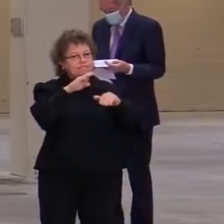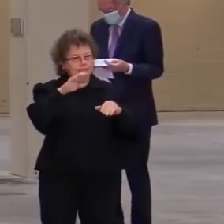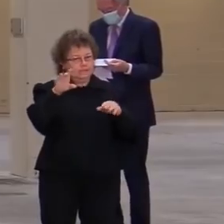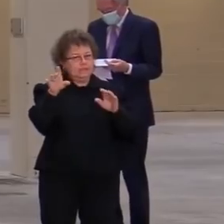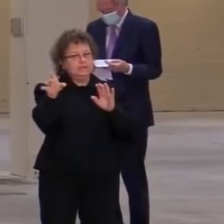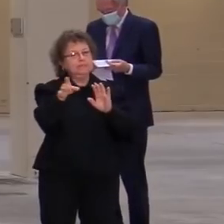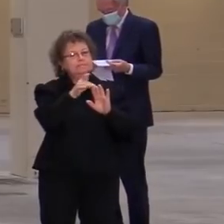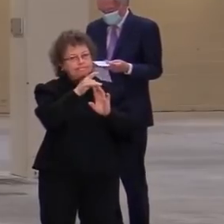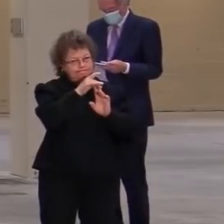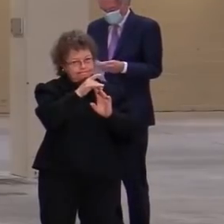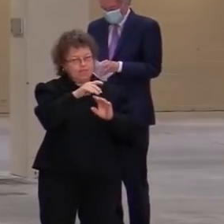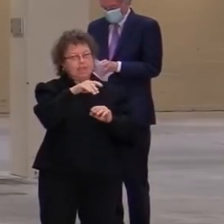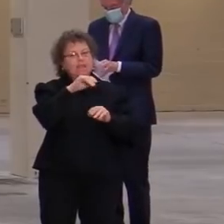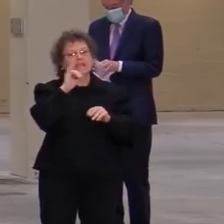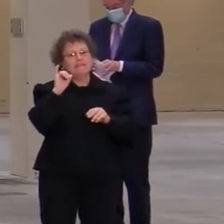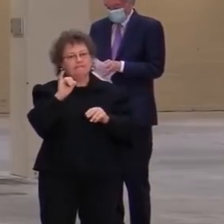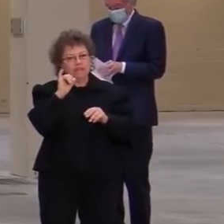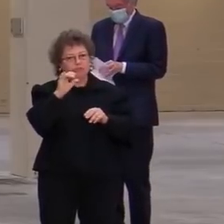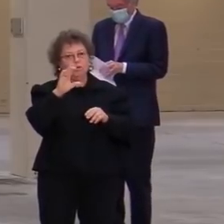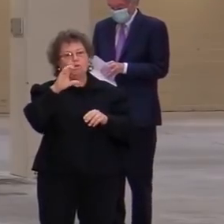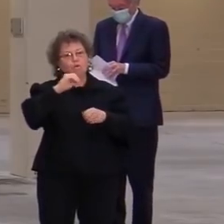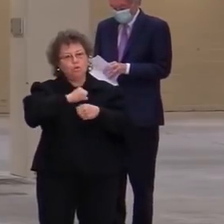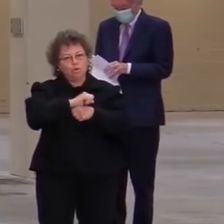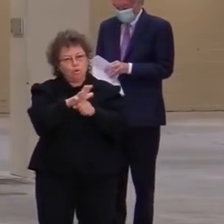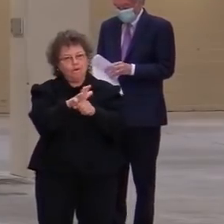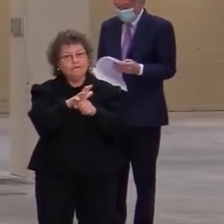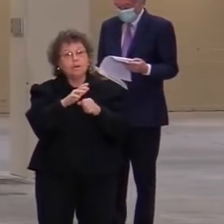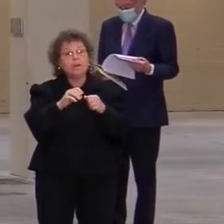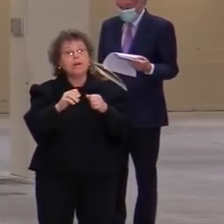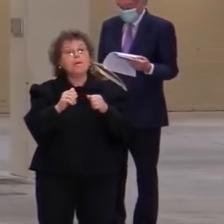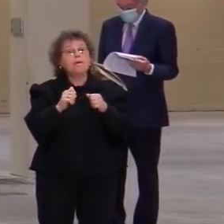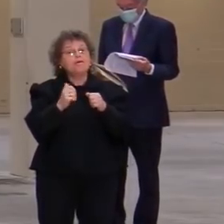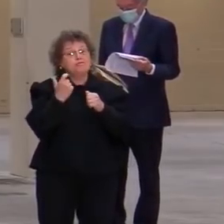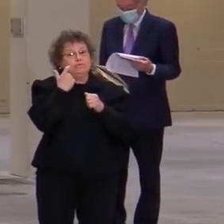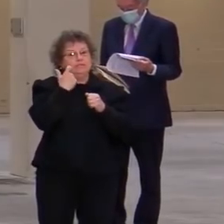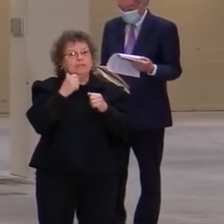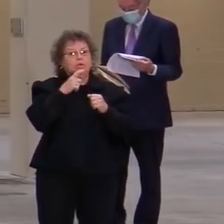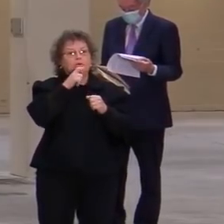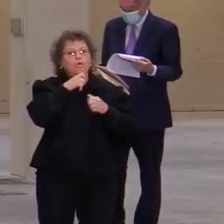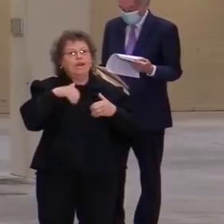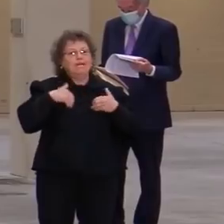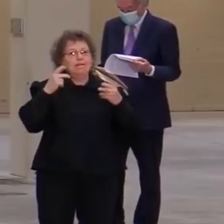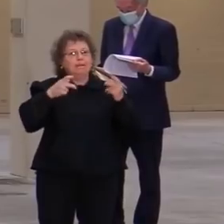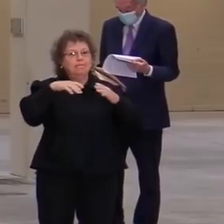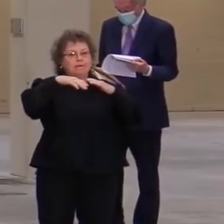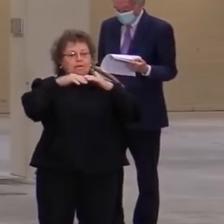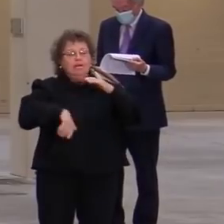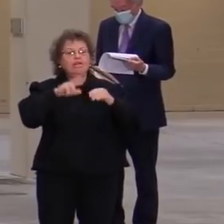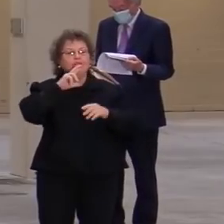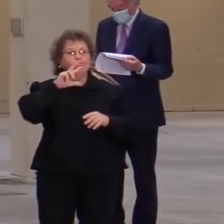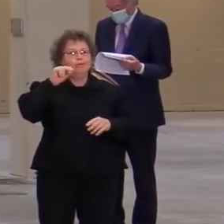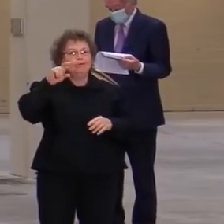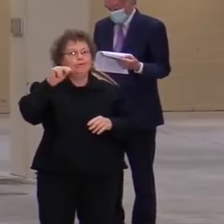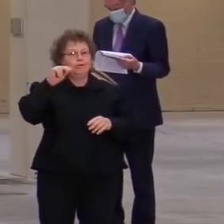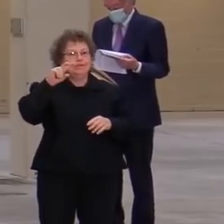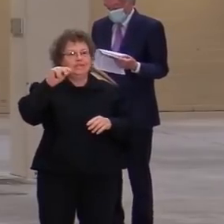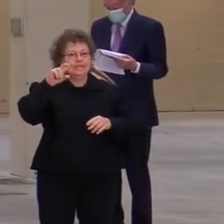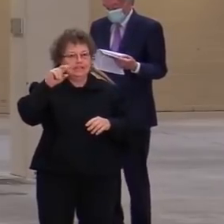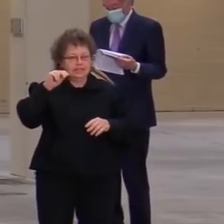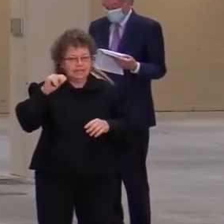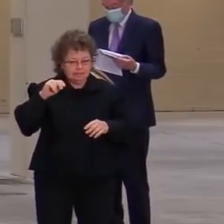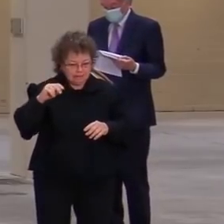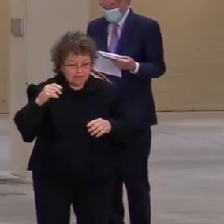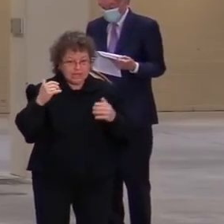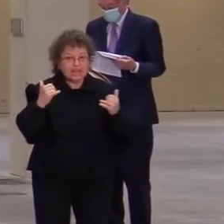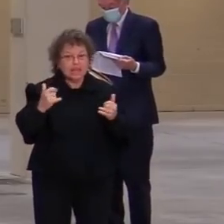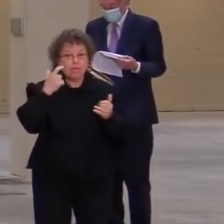recent cases has been among young people under the age of 30. This time of year, we're seeing most